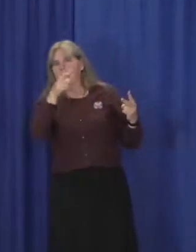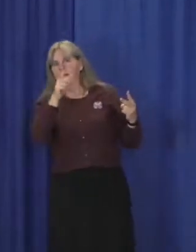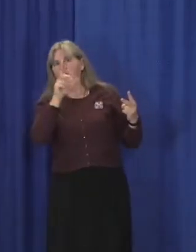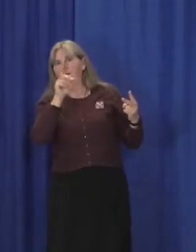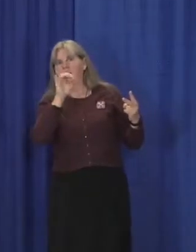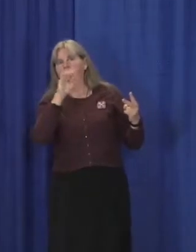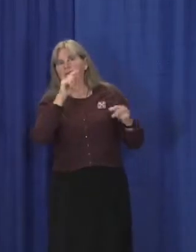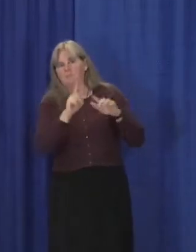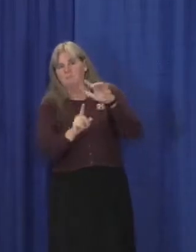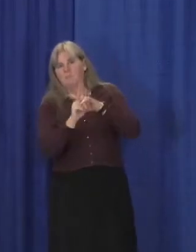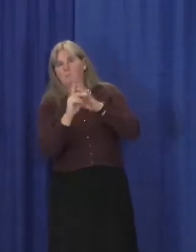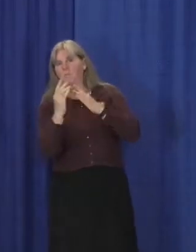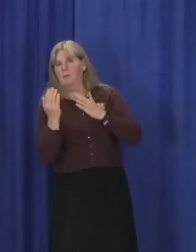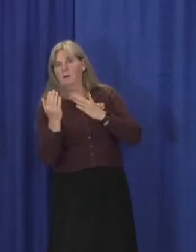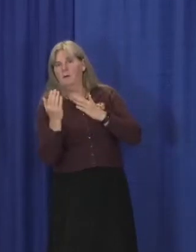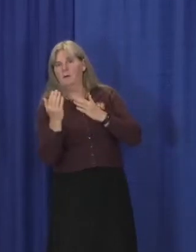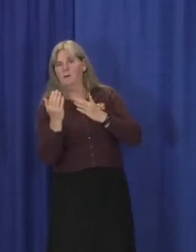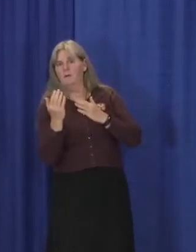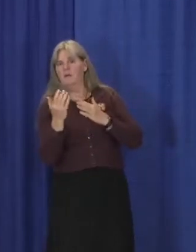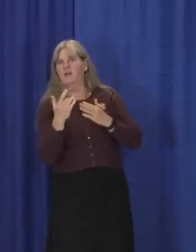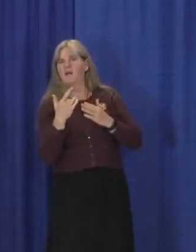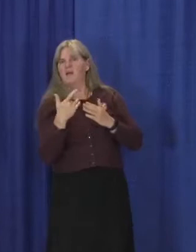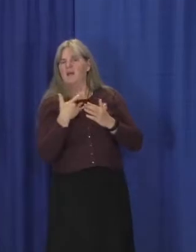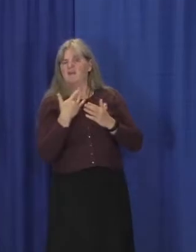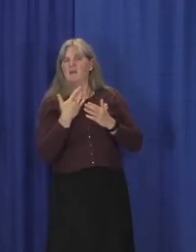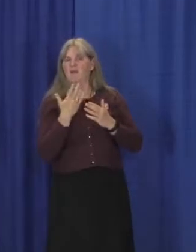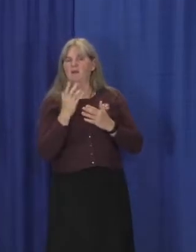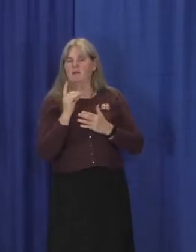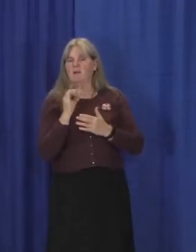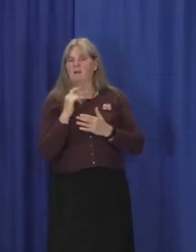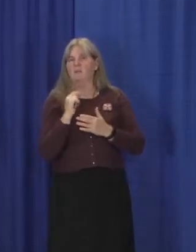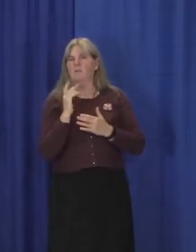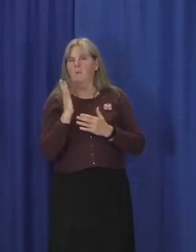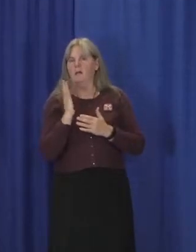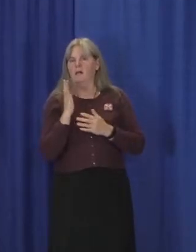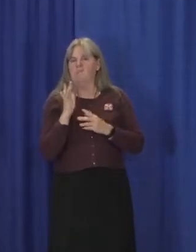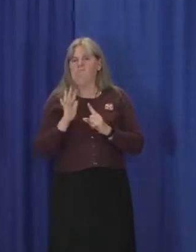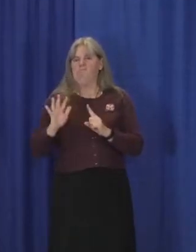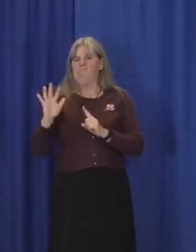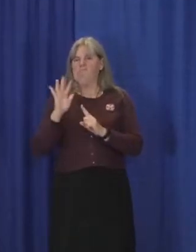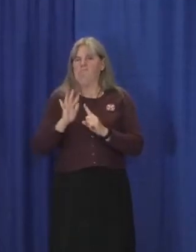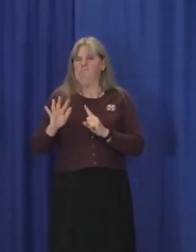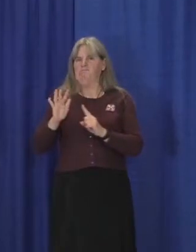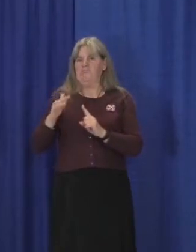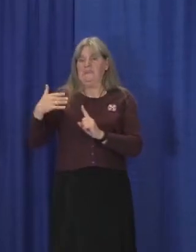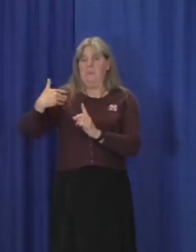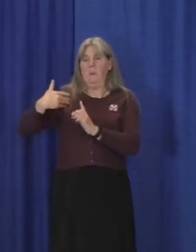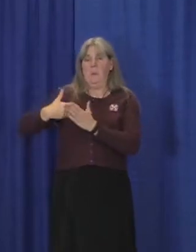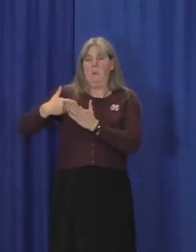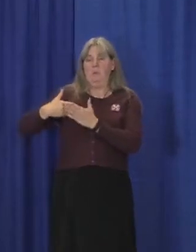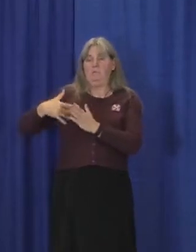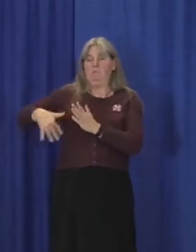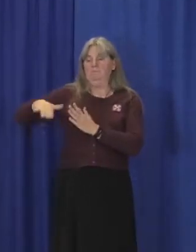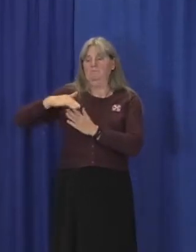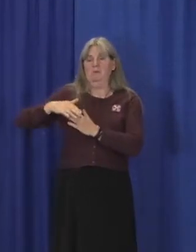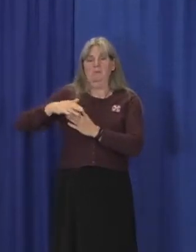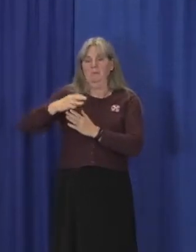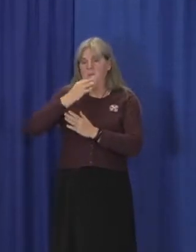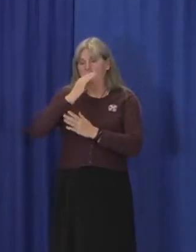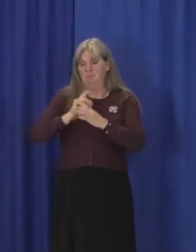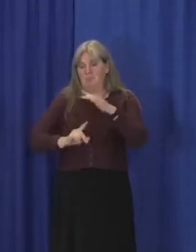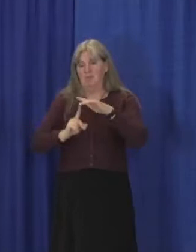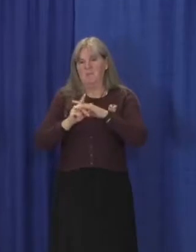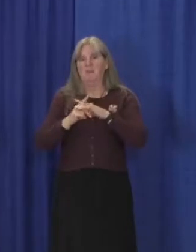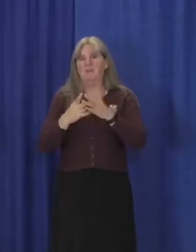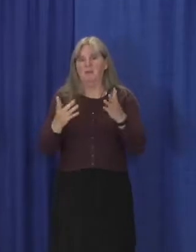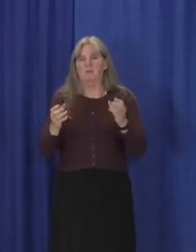what this tells us is Delta is likely a lot closer than most people think. and that it will be only a matter of time before